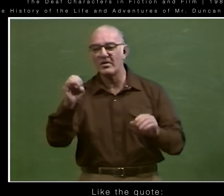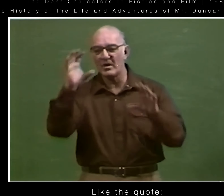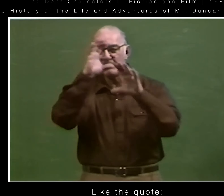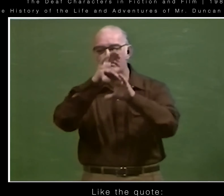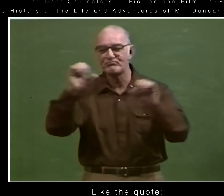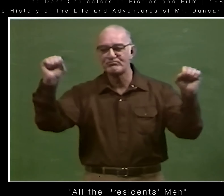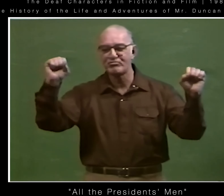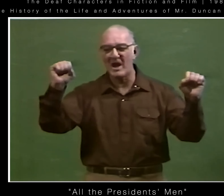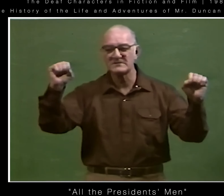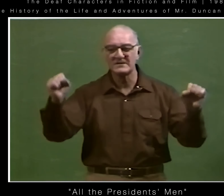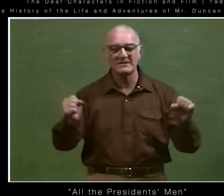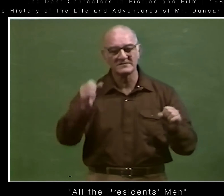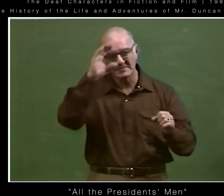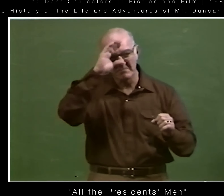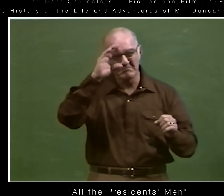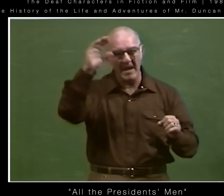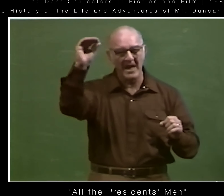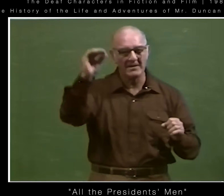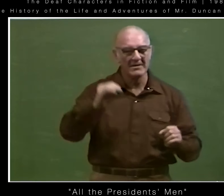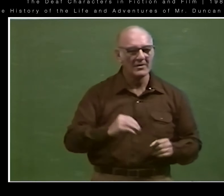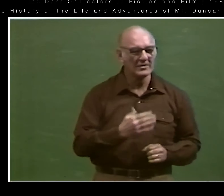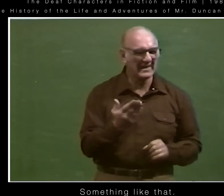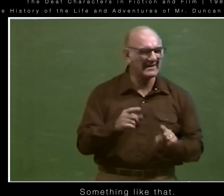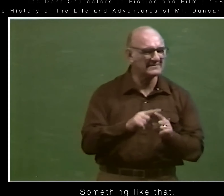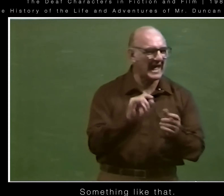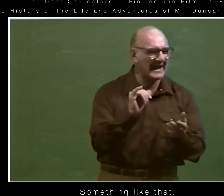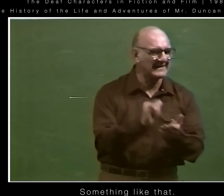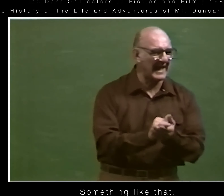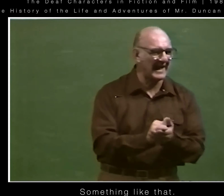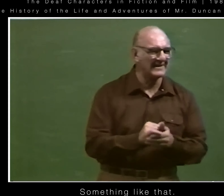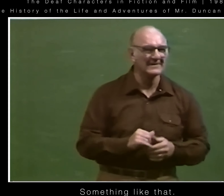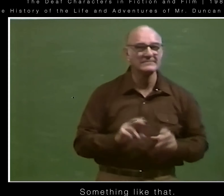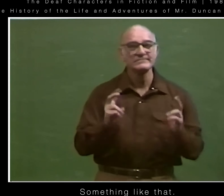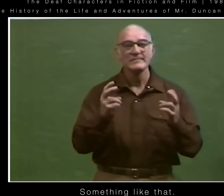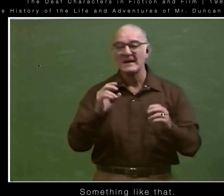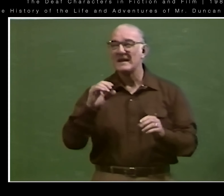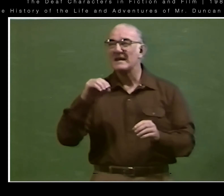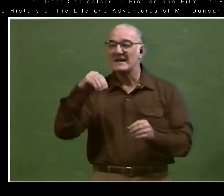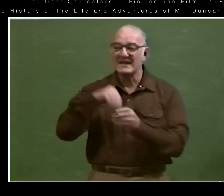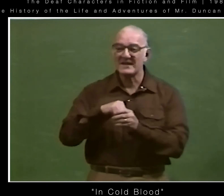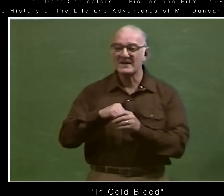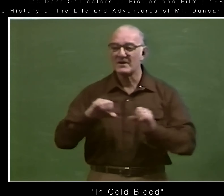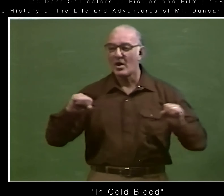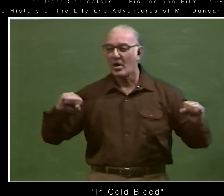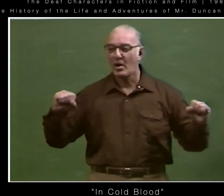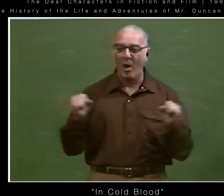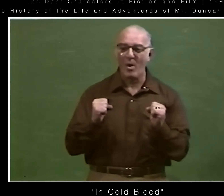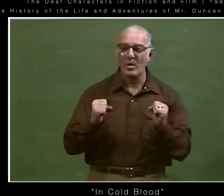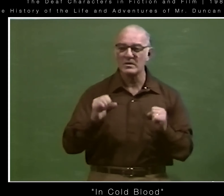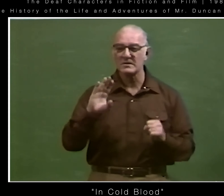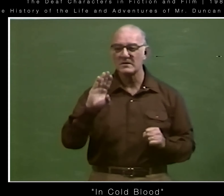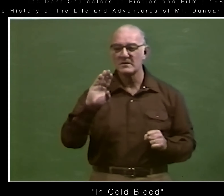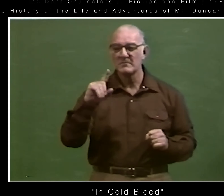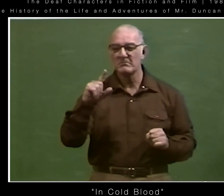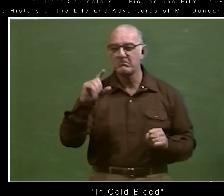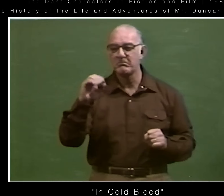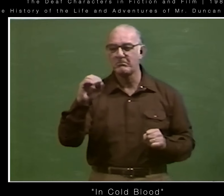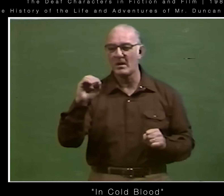the president's men, things like that. In cold